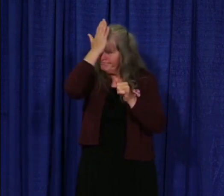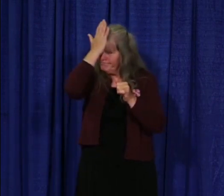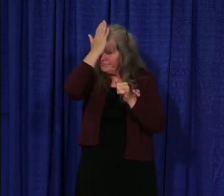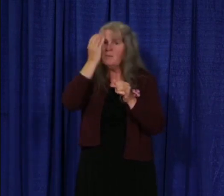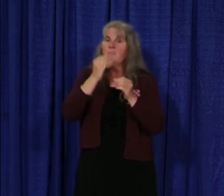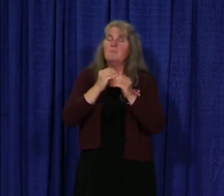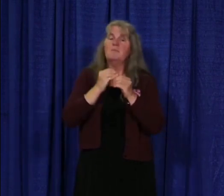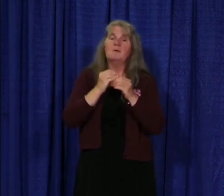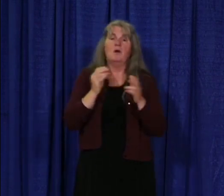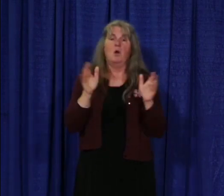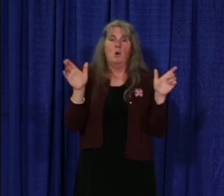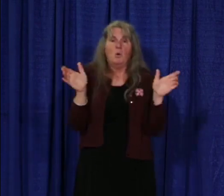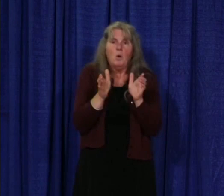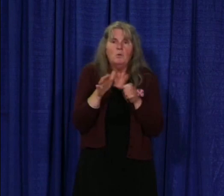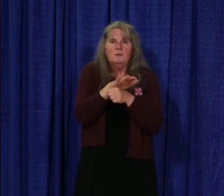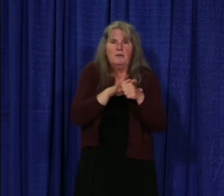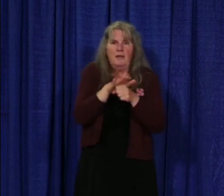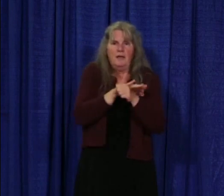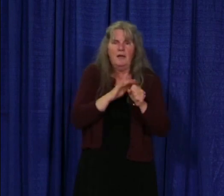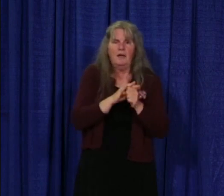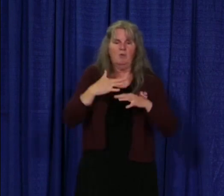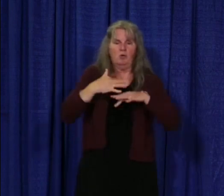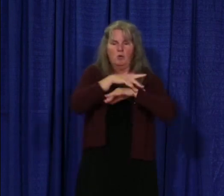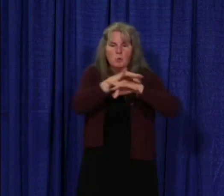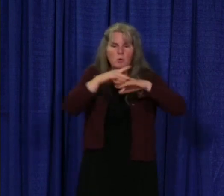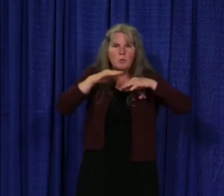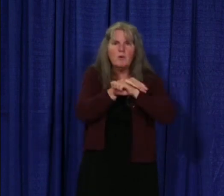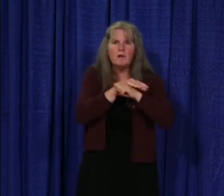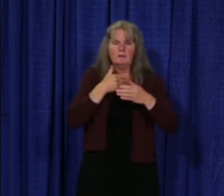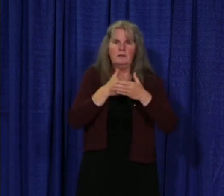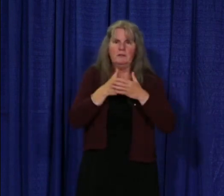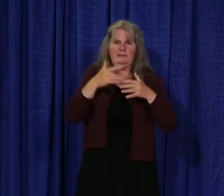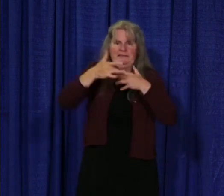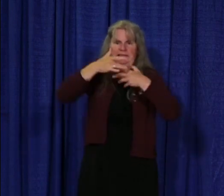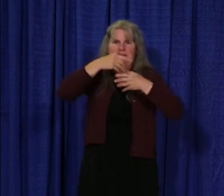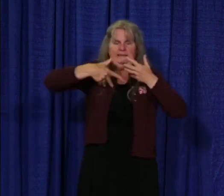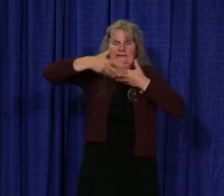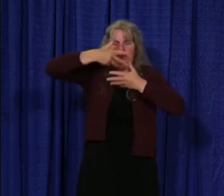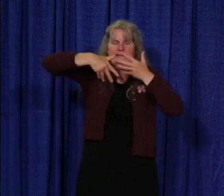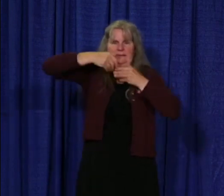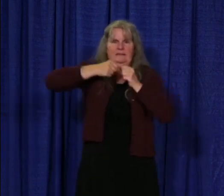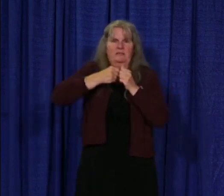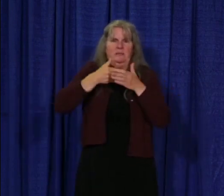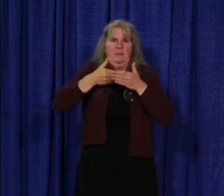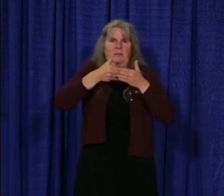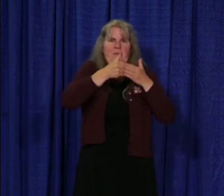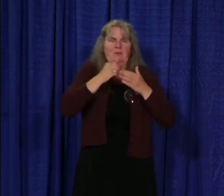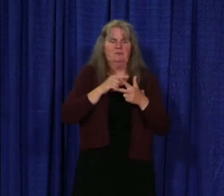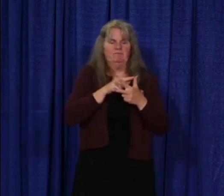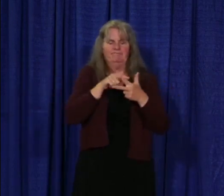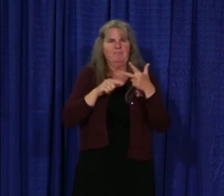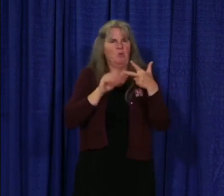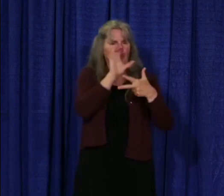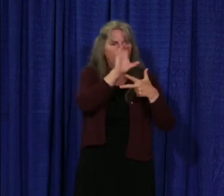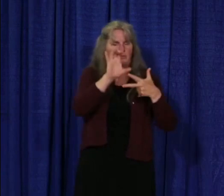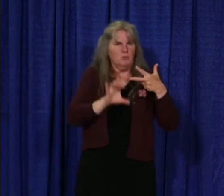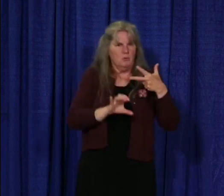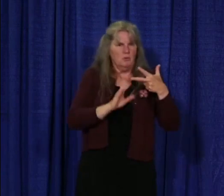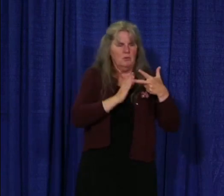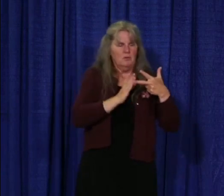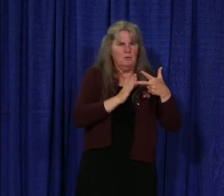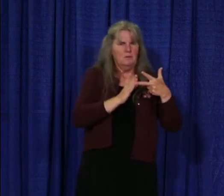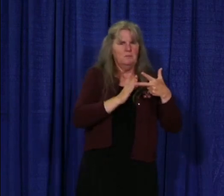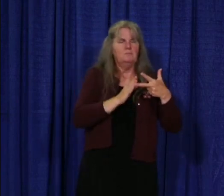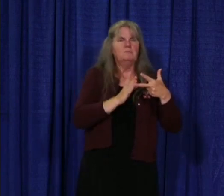for COVID: closed spaces, crowds, close contact with others. They're also, at the risk